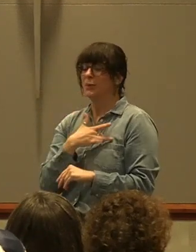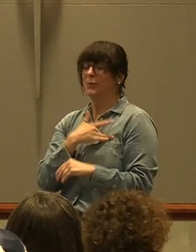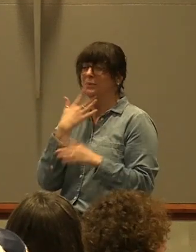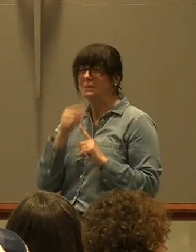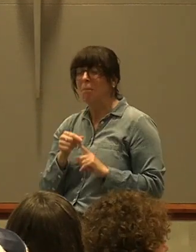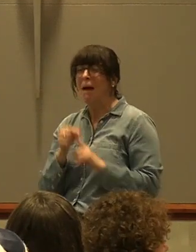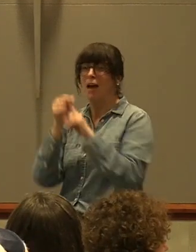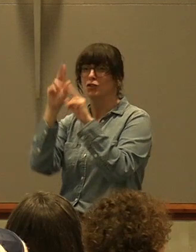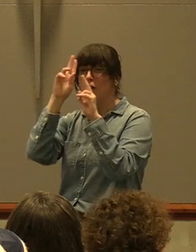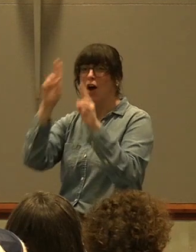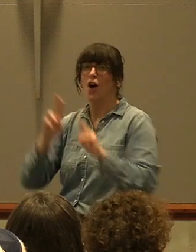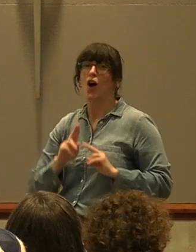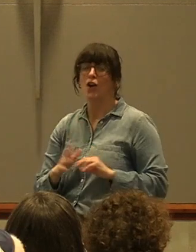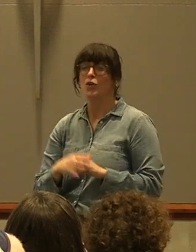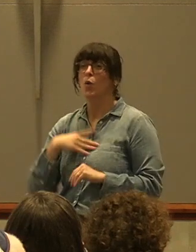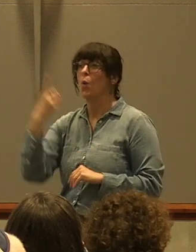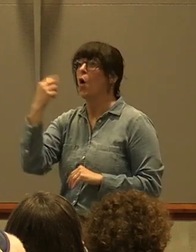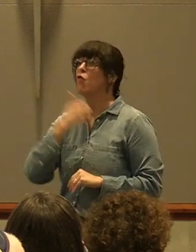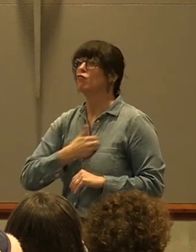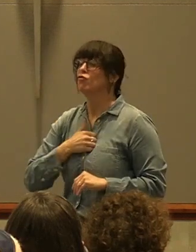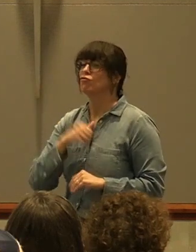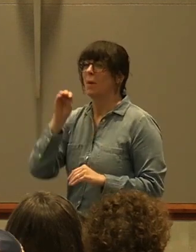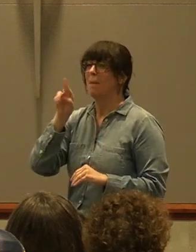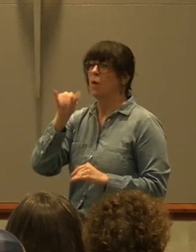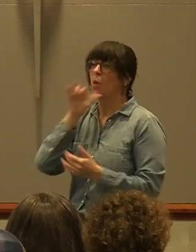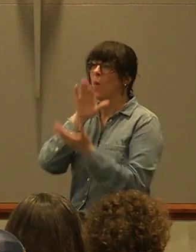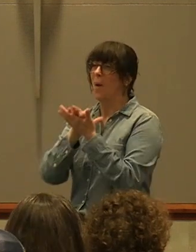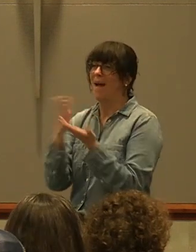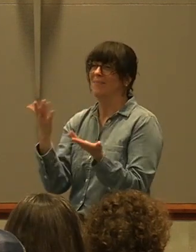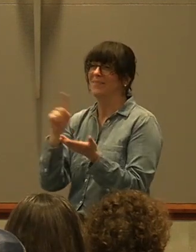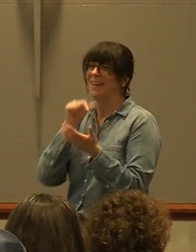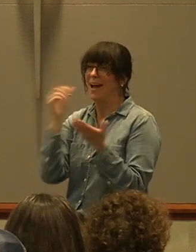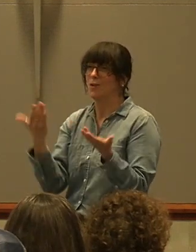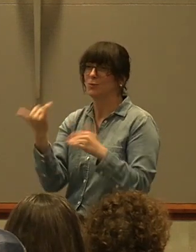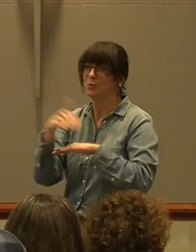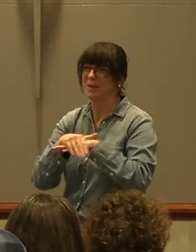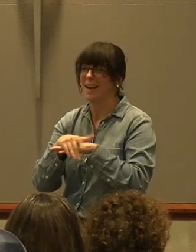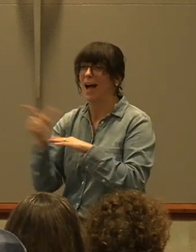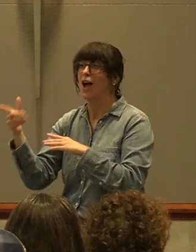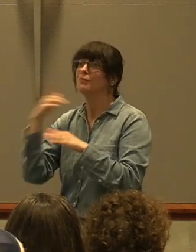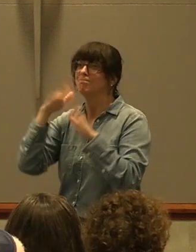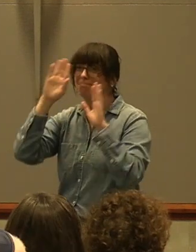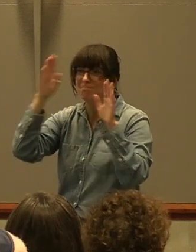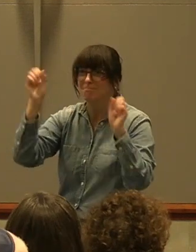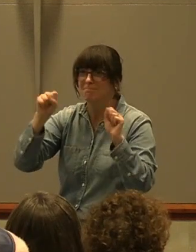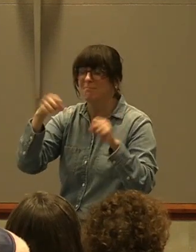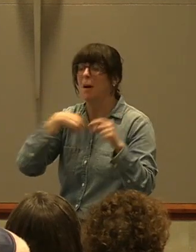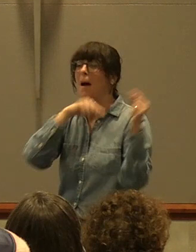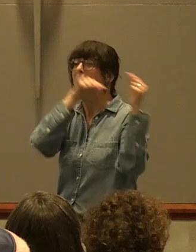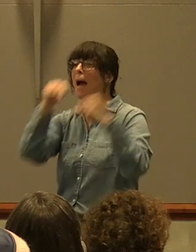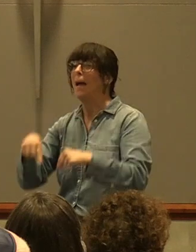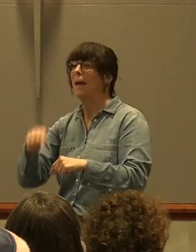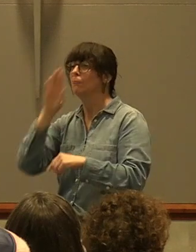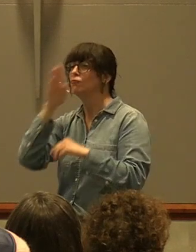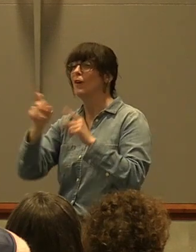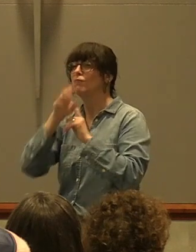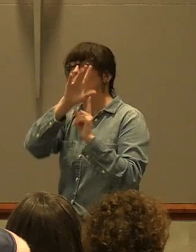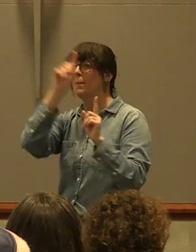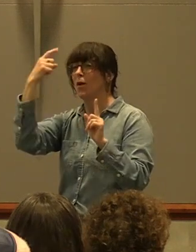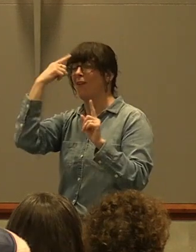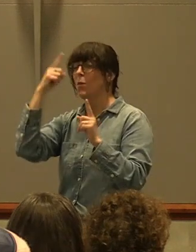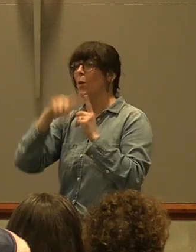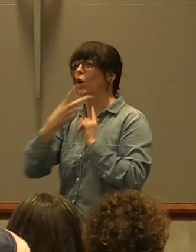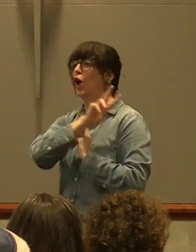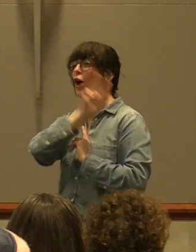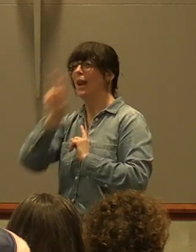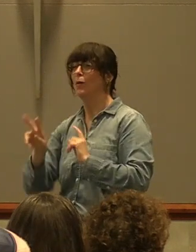me. My only regret is that Myrna couldn't be with me tonight. She sends her regards. I'm coming from Capitol Hill, so there's no way that we could come